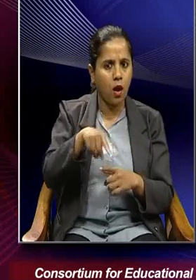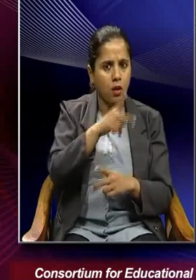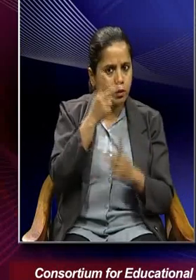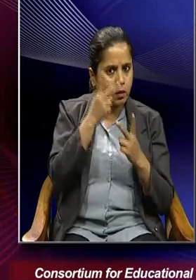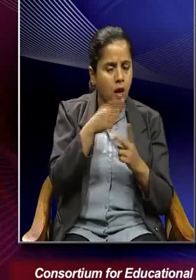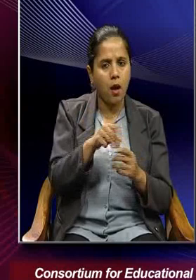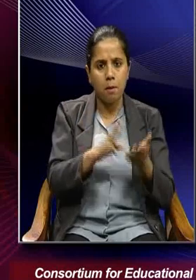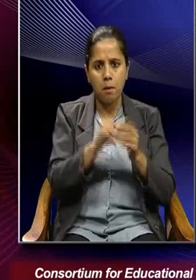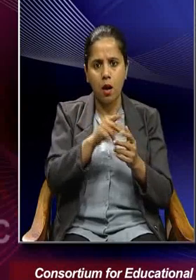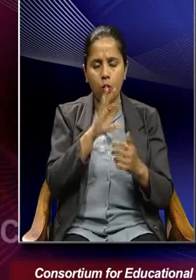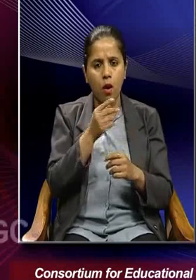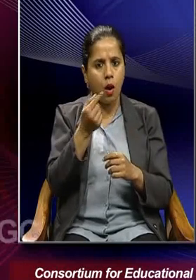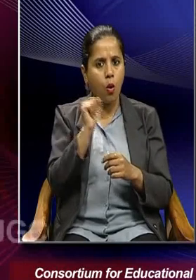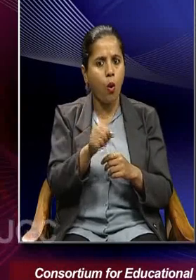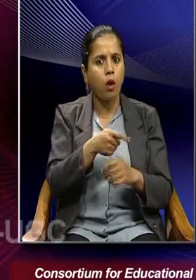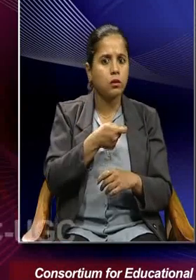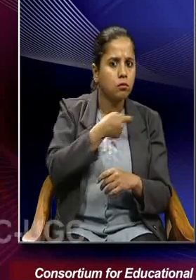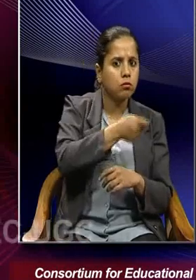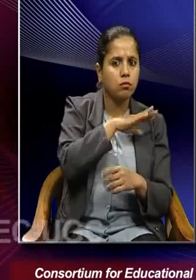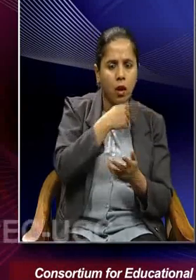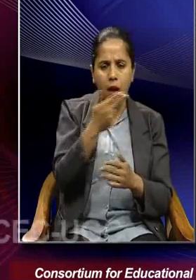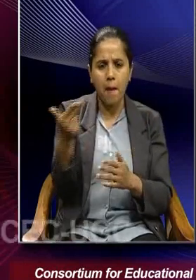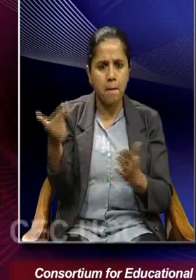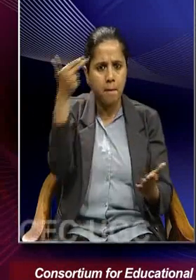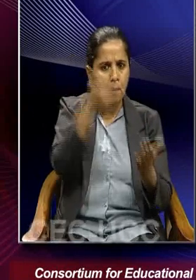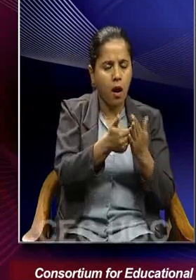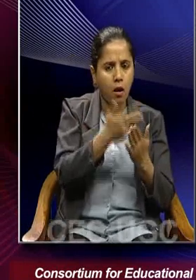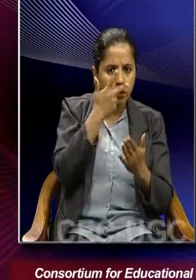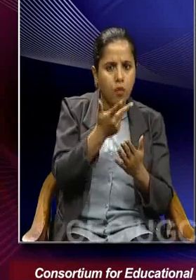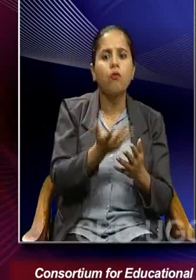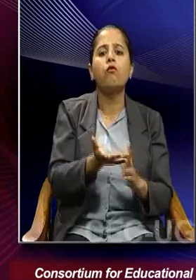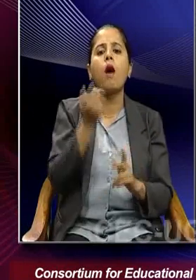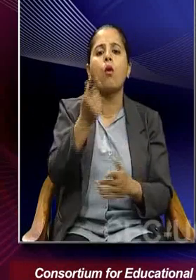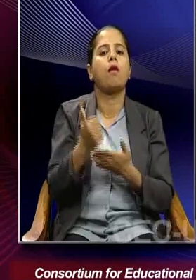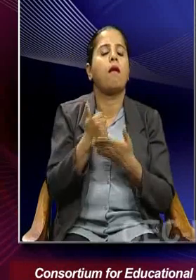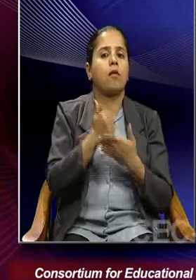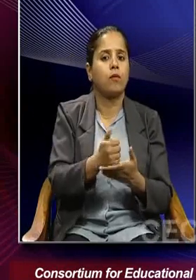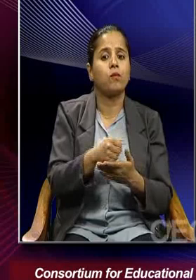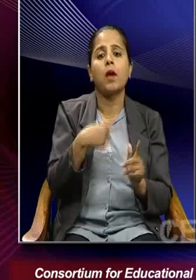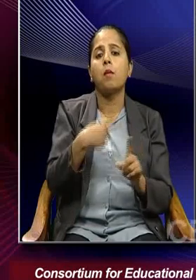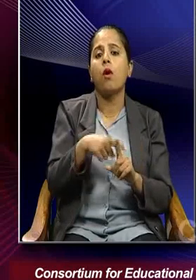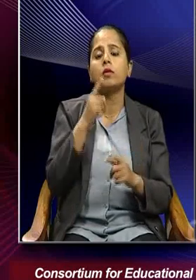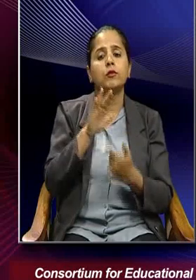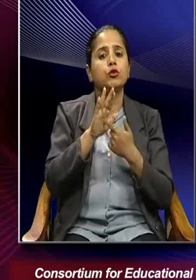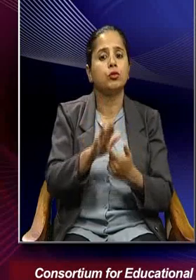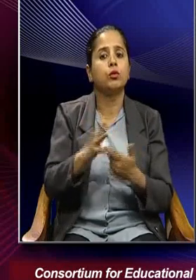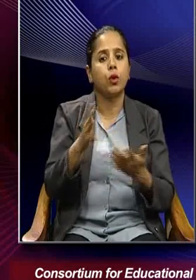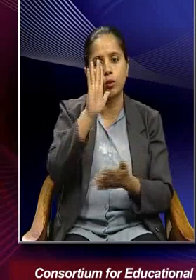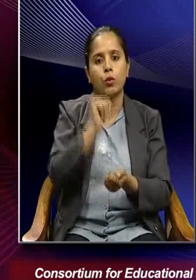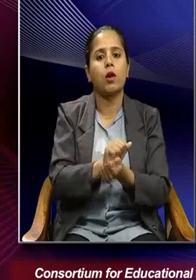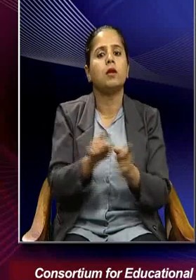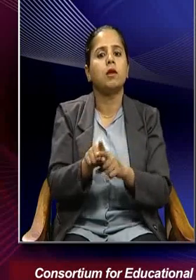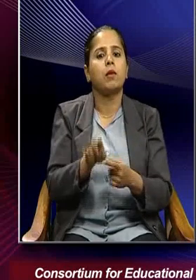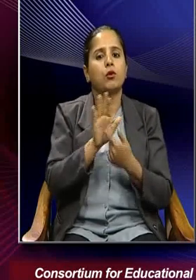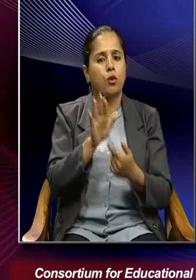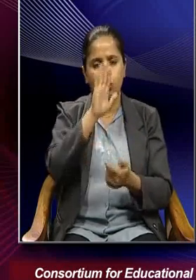in Manisha's murder. So this thing also shows the positive side of the police force,